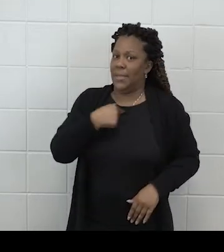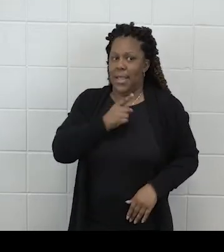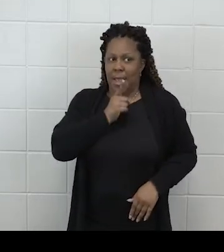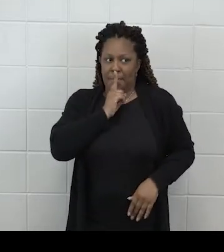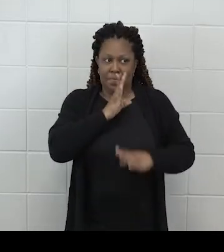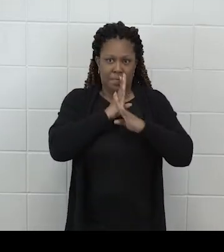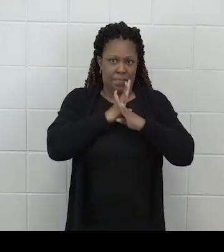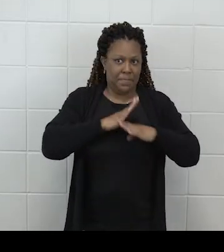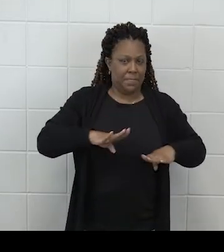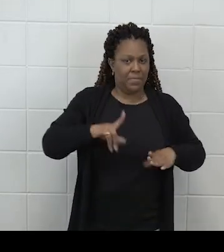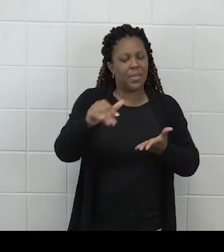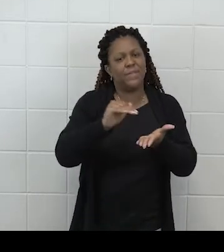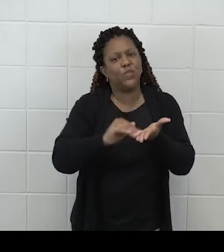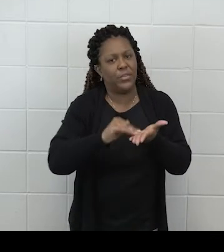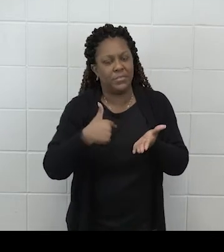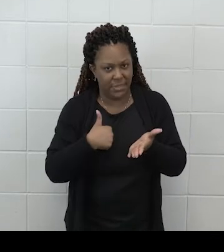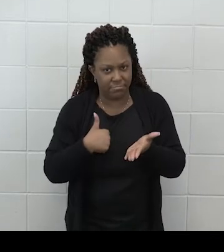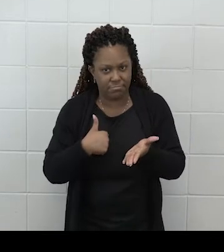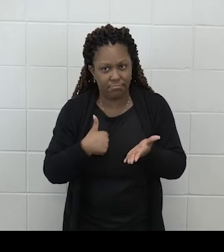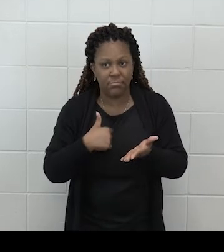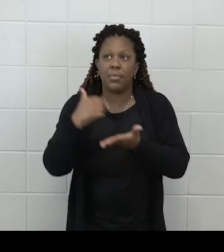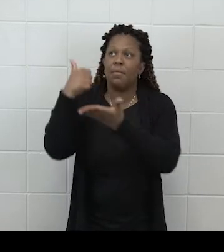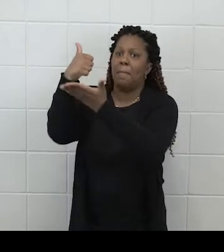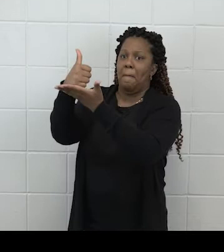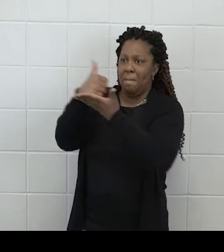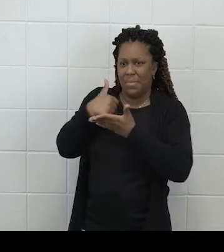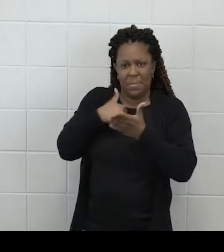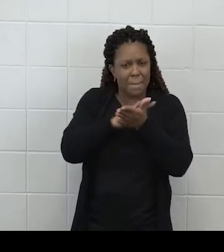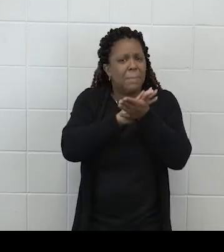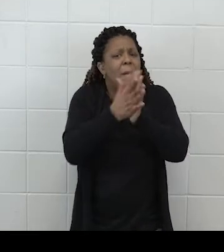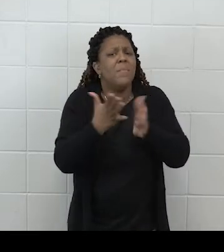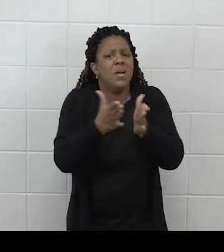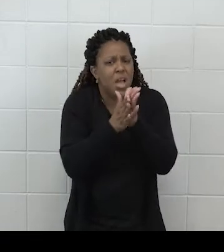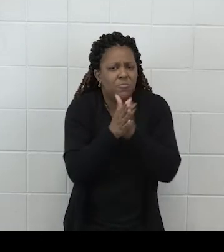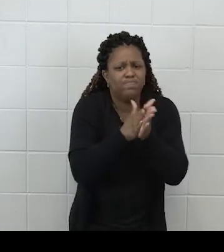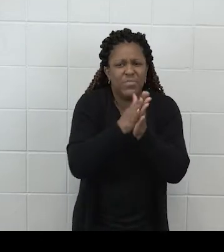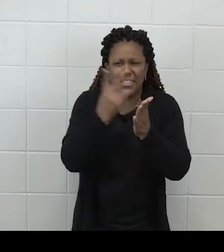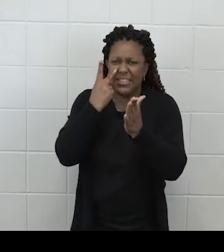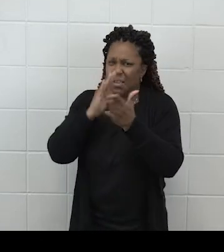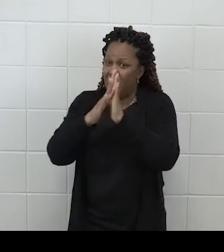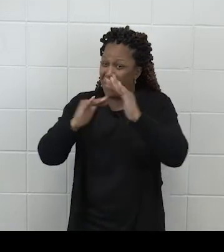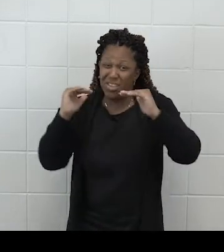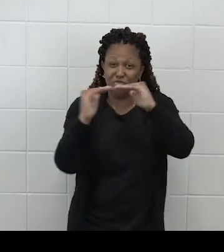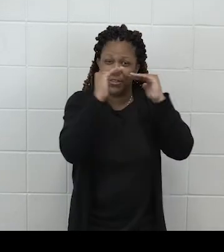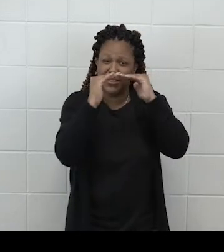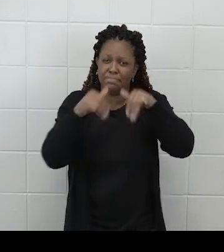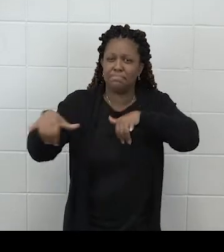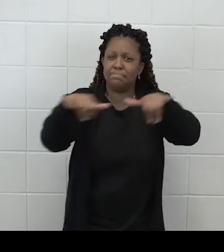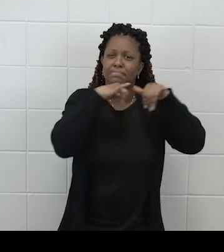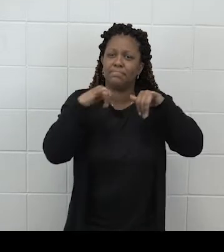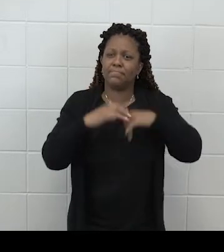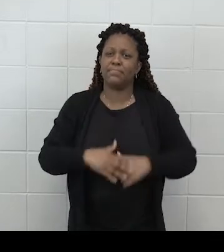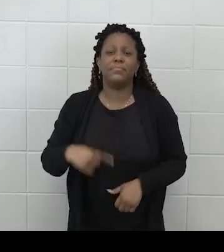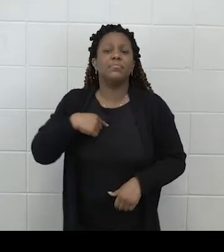zeal for righteousness. Never let me grow accustomed or acclimated to unrighteousness.